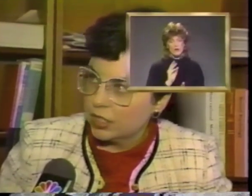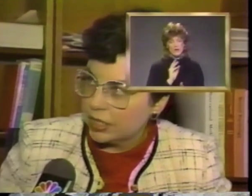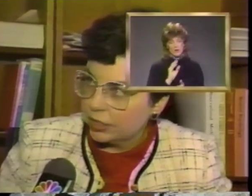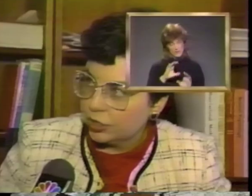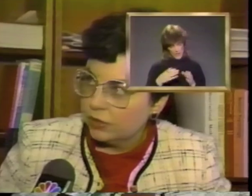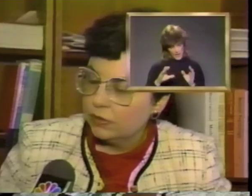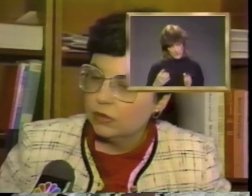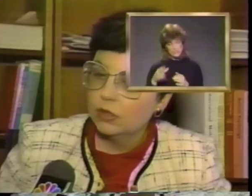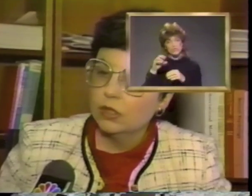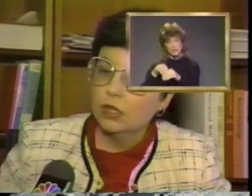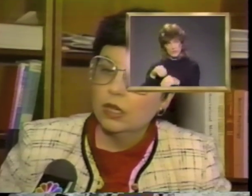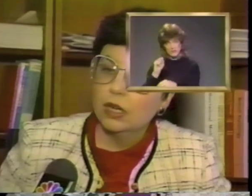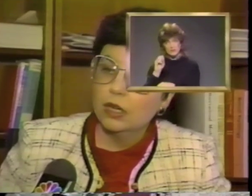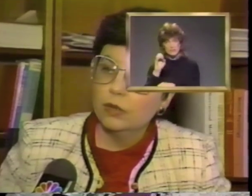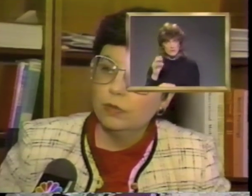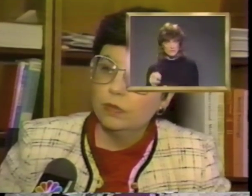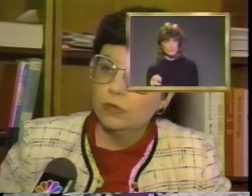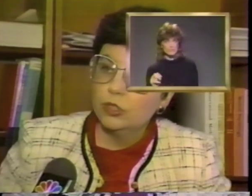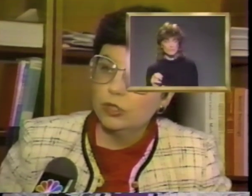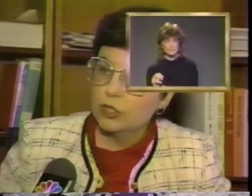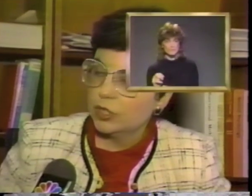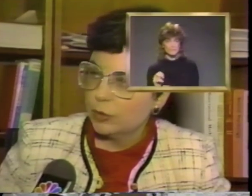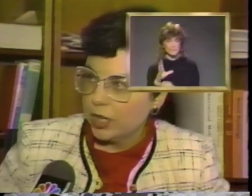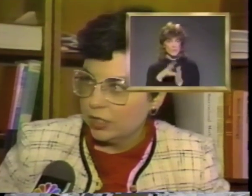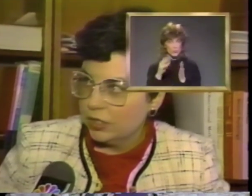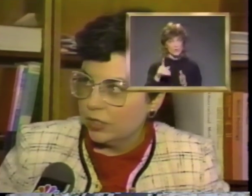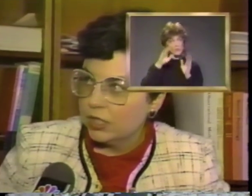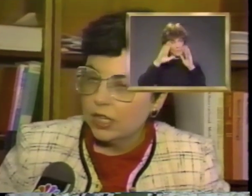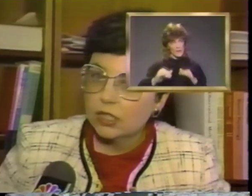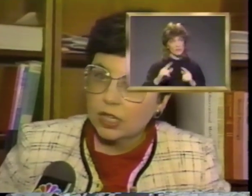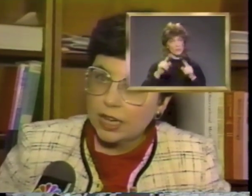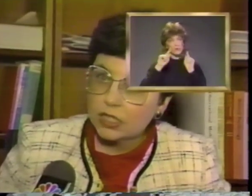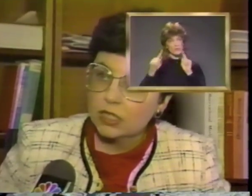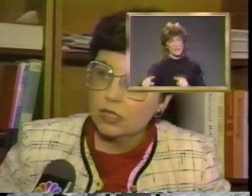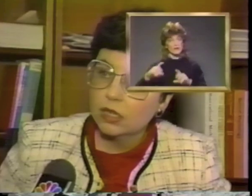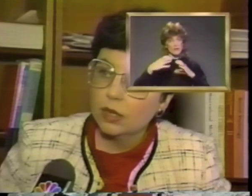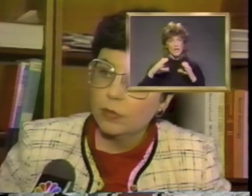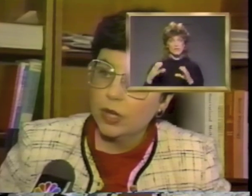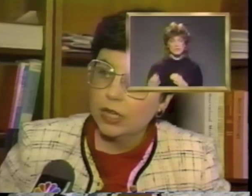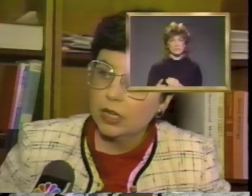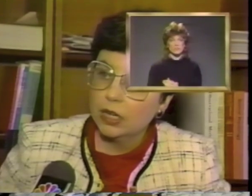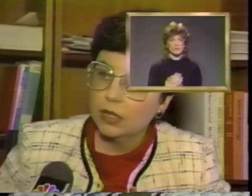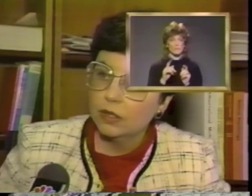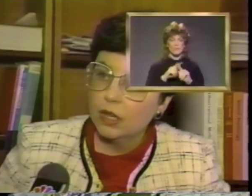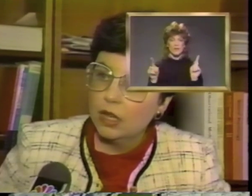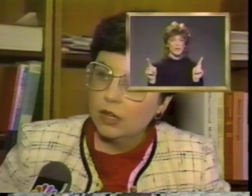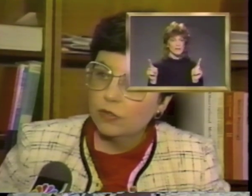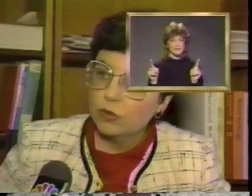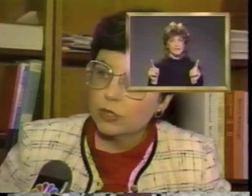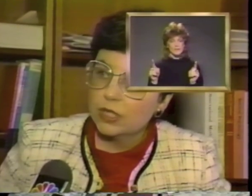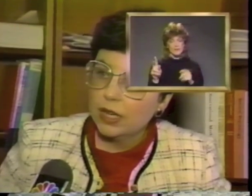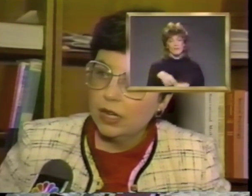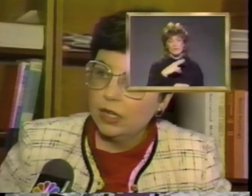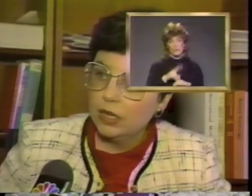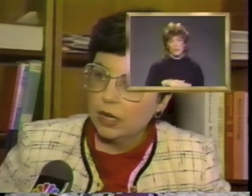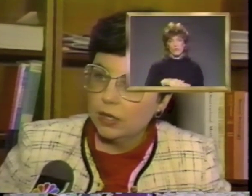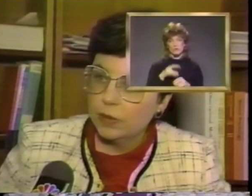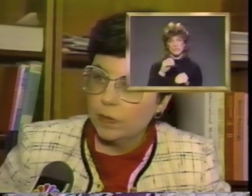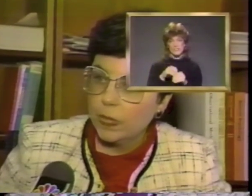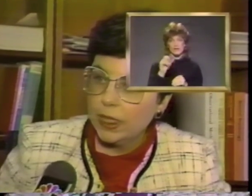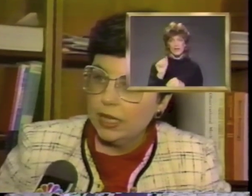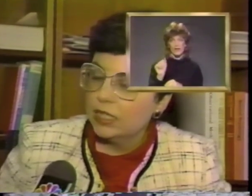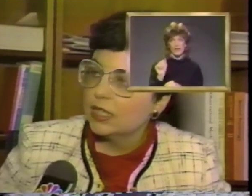Classes are in session. Students are expected to attend classes. But, of course,